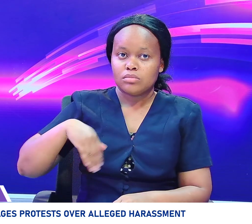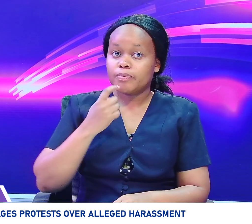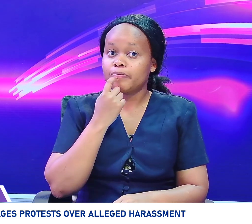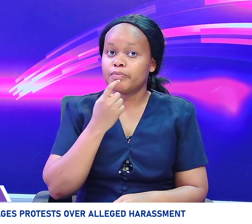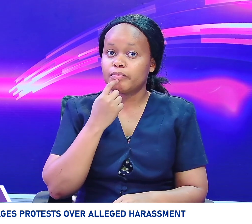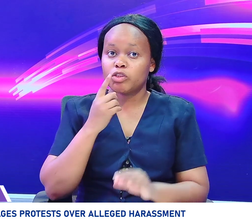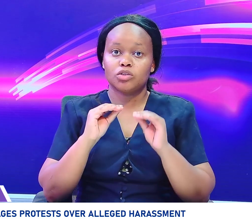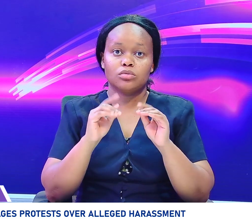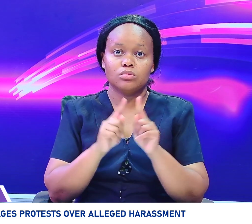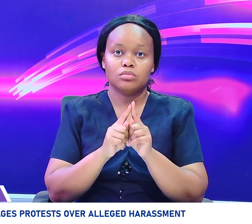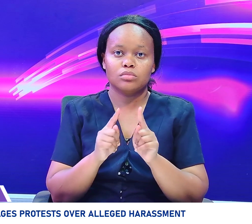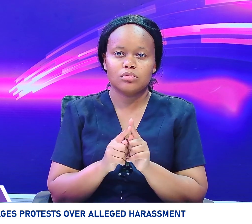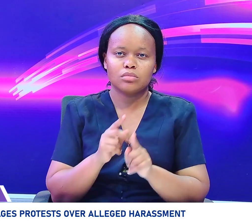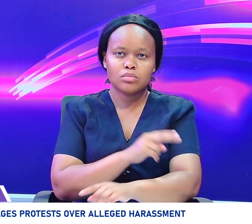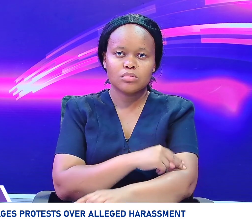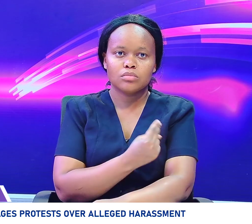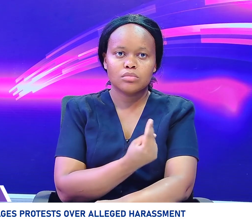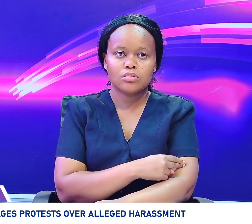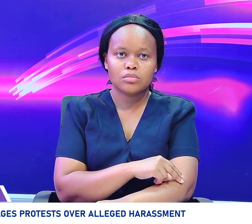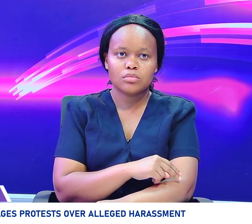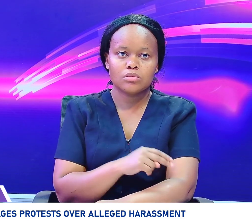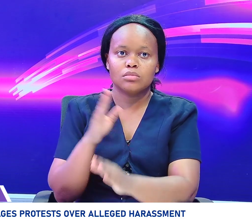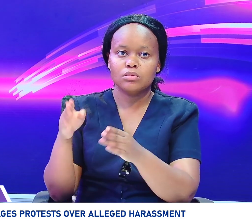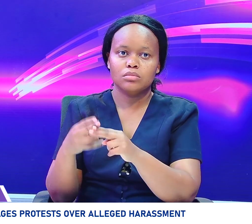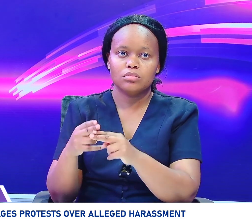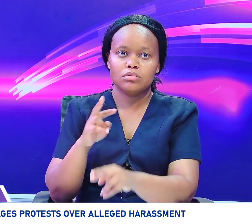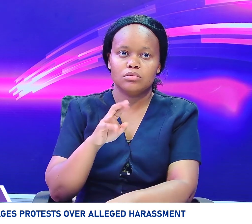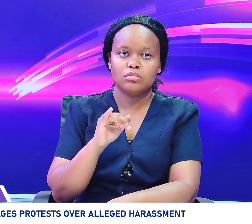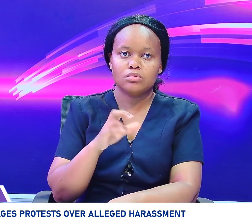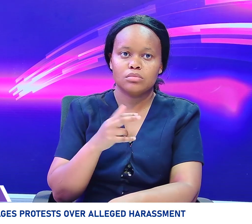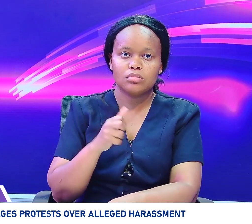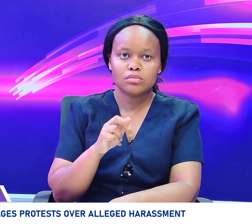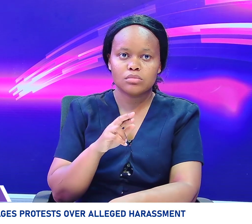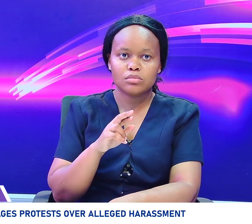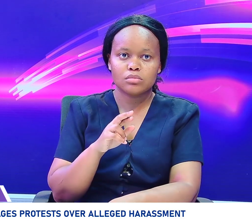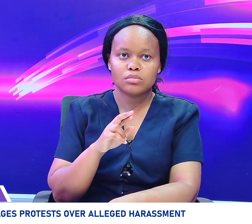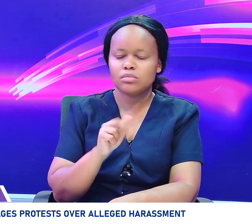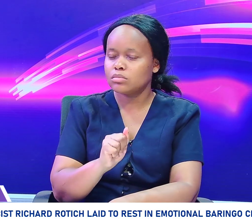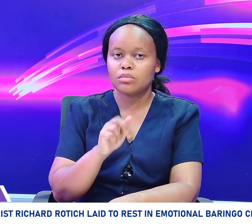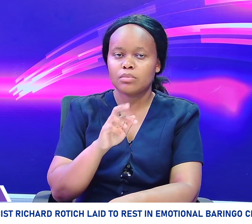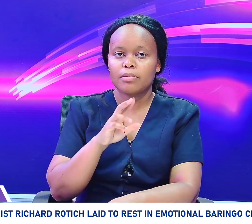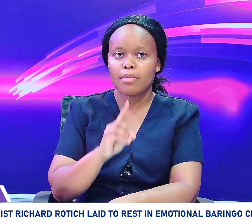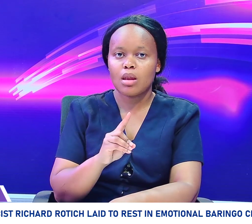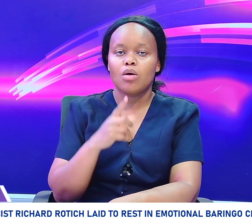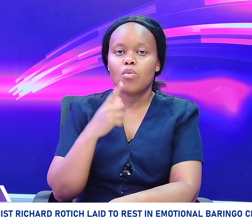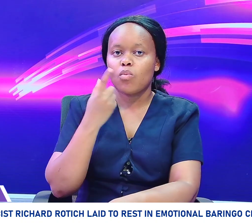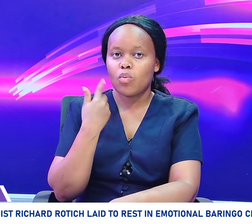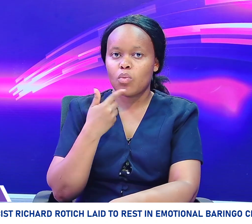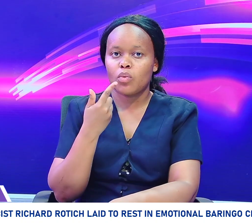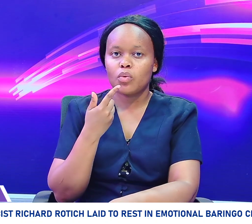Teaching and Referral Hospital Committee pharmacists Richard Richard Rotich, who was brutally